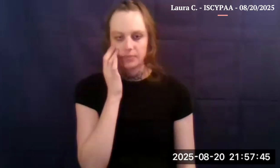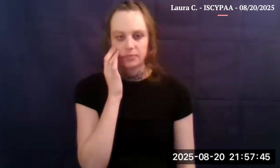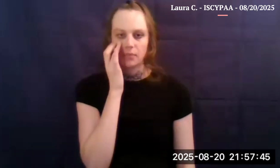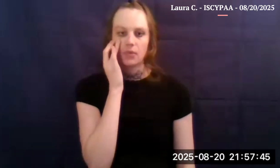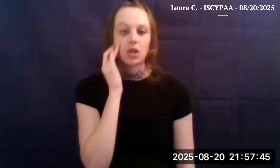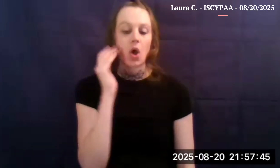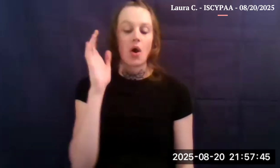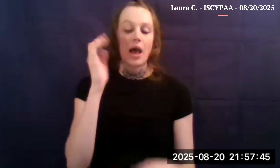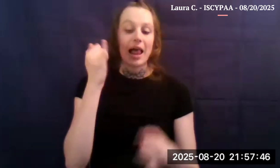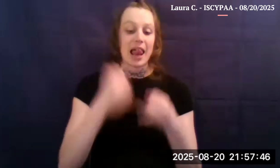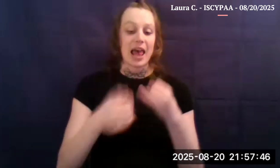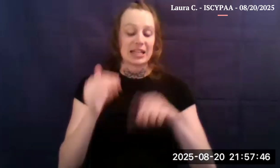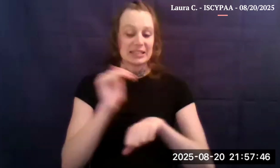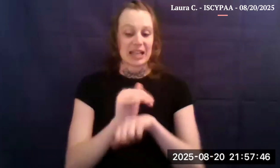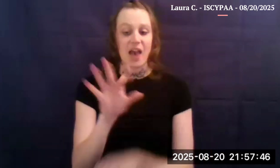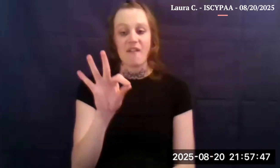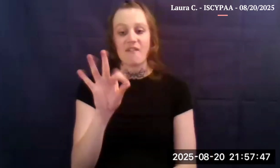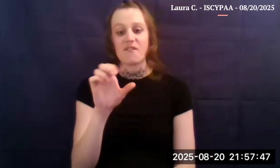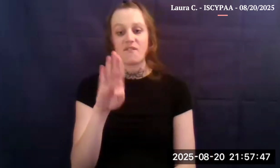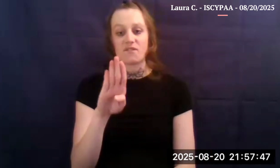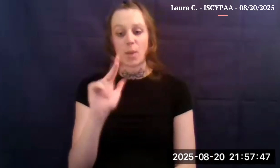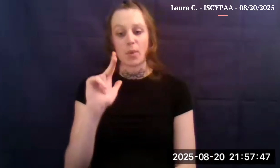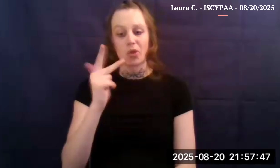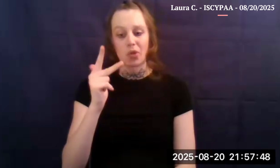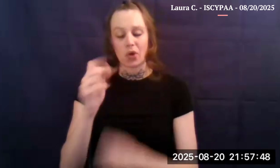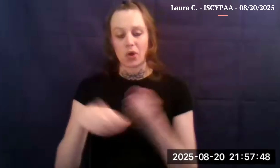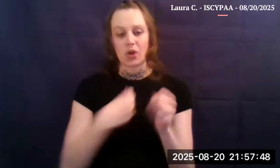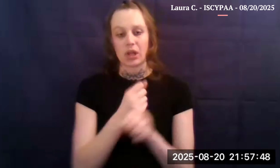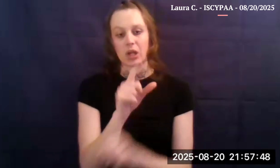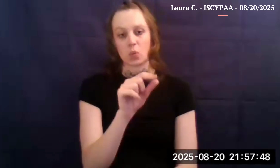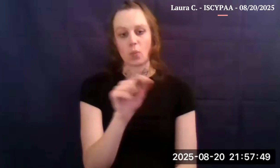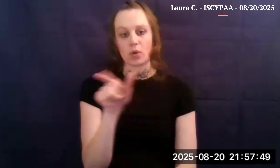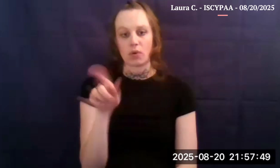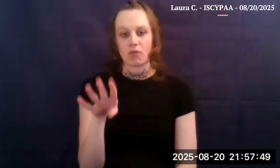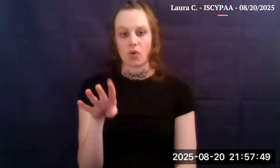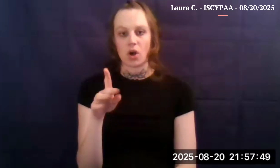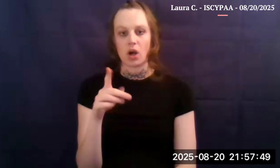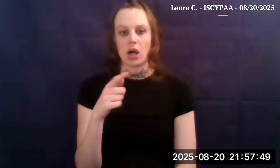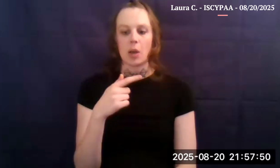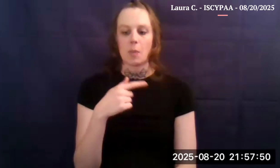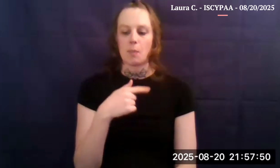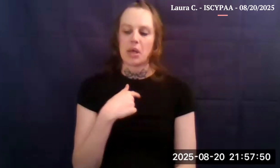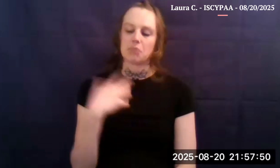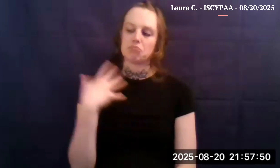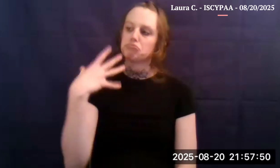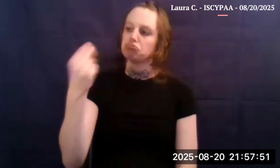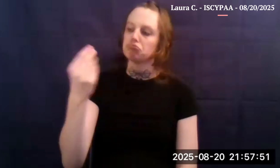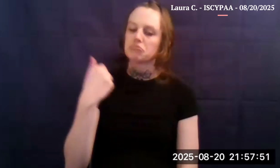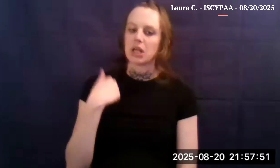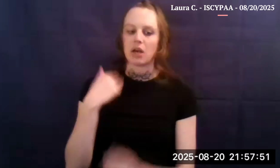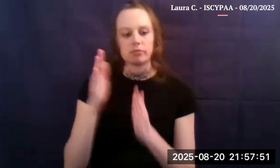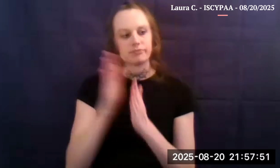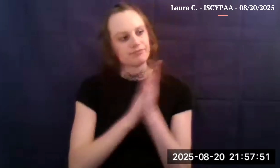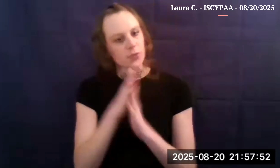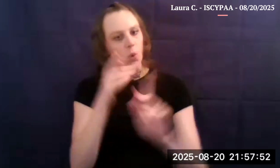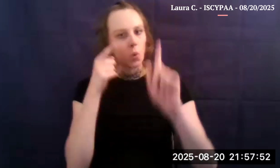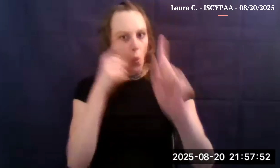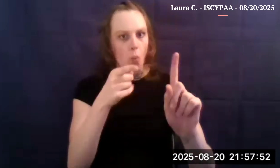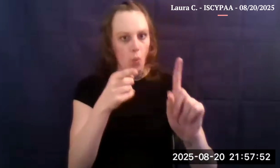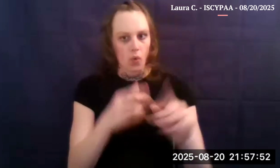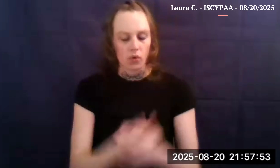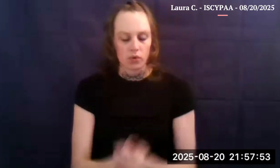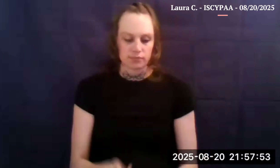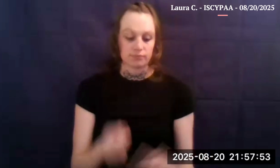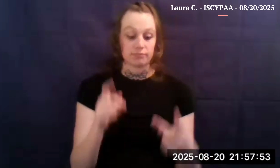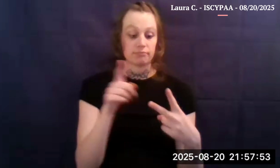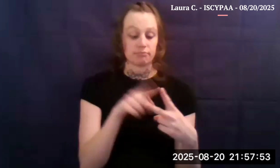was February 3rd, 2024, I went out there and I was on a mission and I was either going to